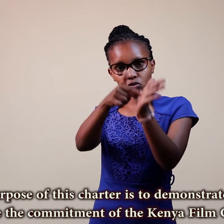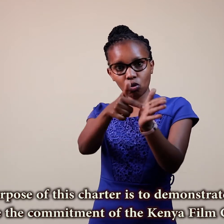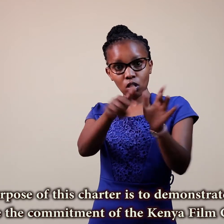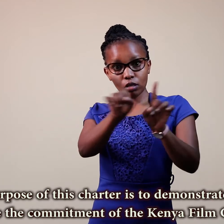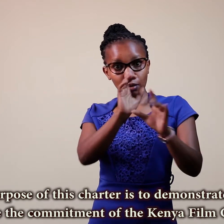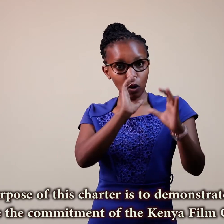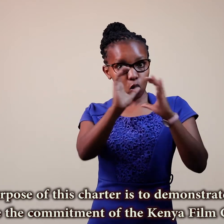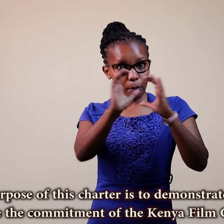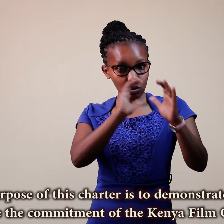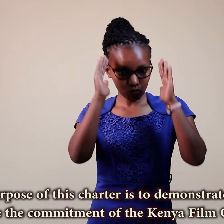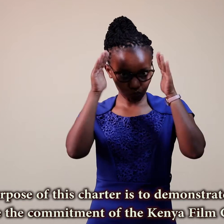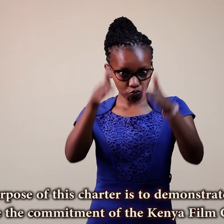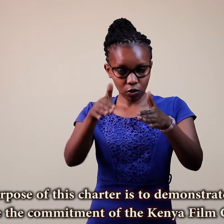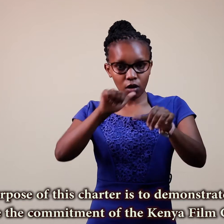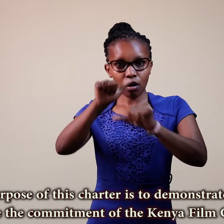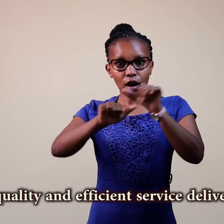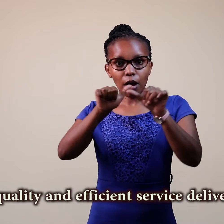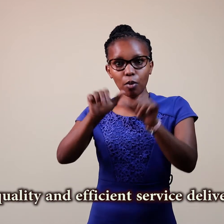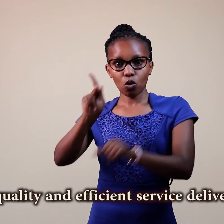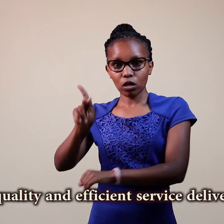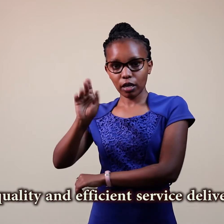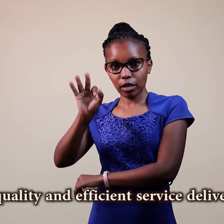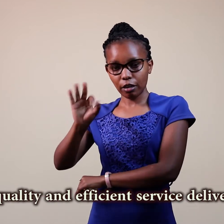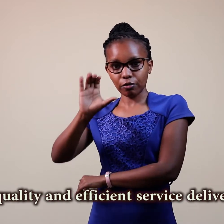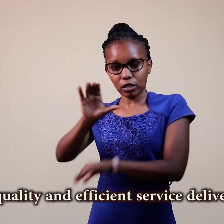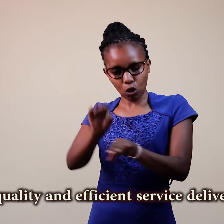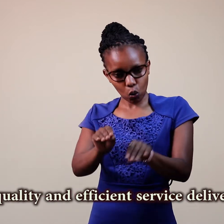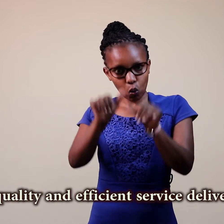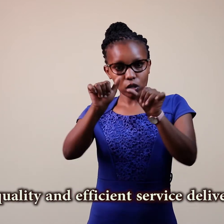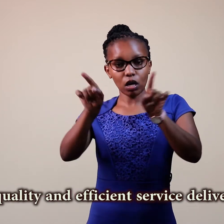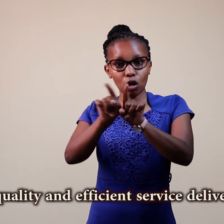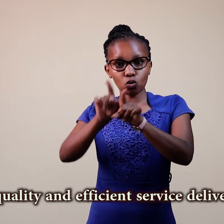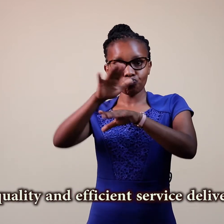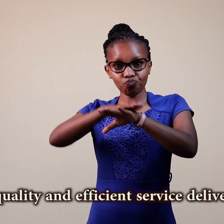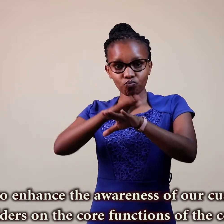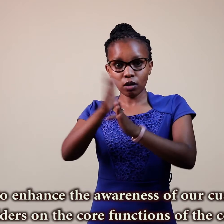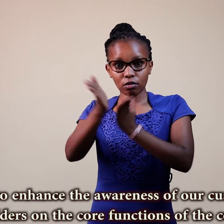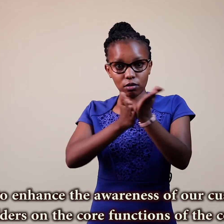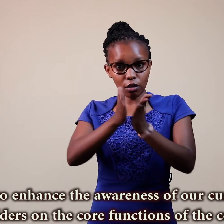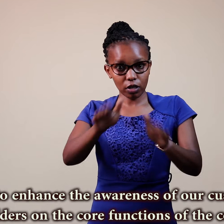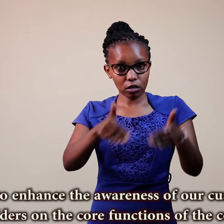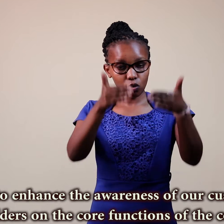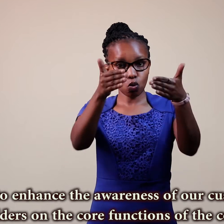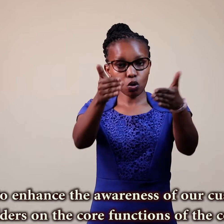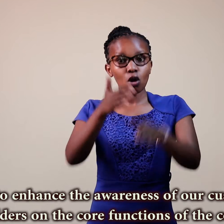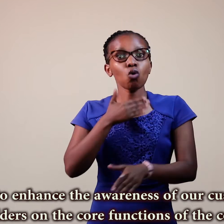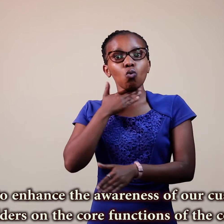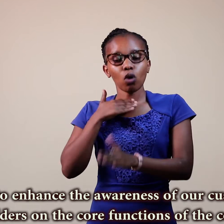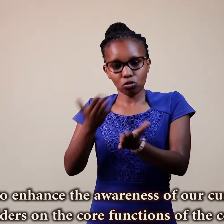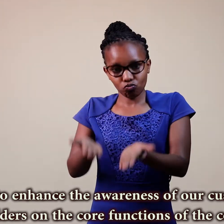the commitment of the Kenya Film Commission in quality and efficient service delivery. It seeks to enhance the awareness of